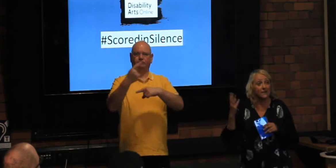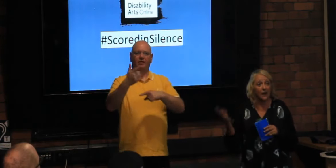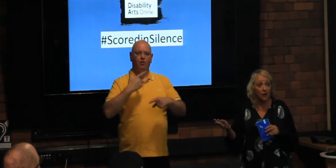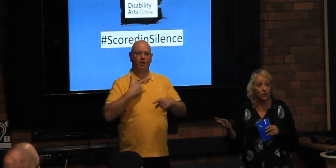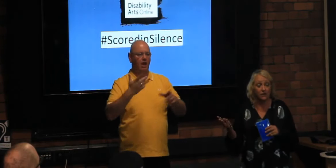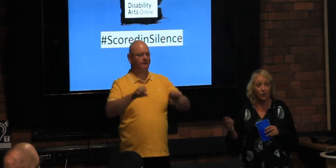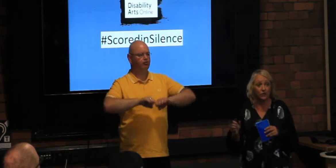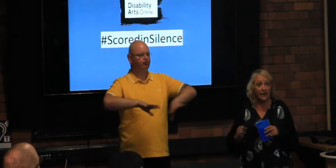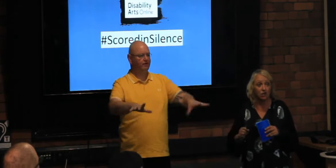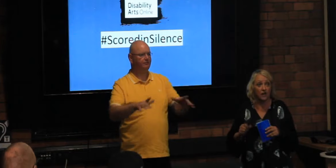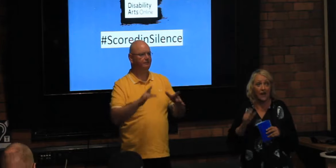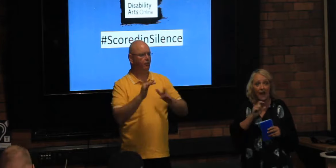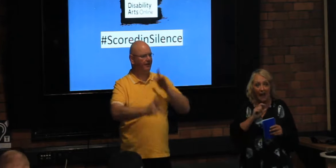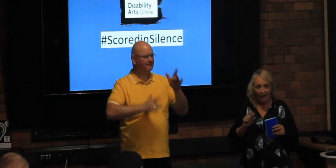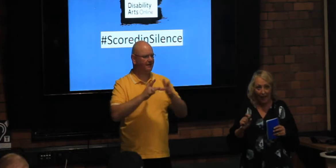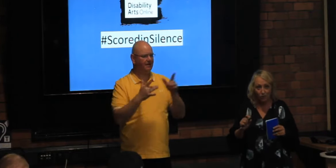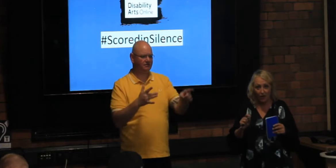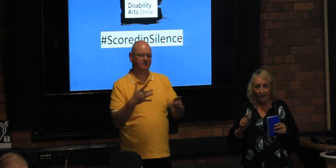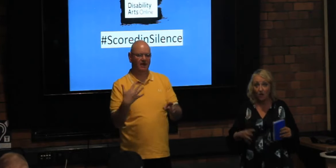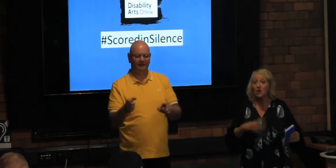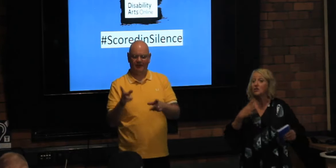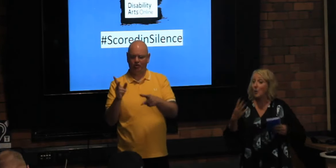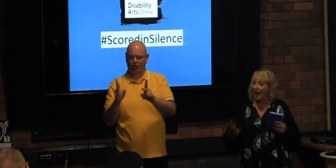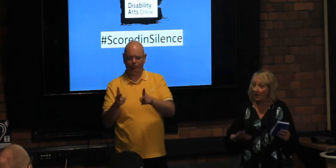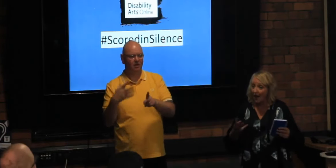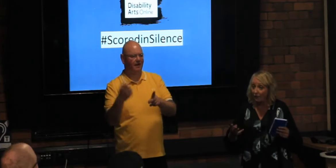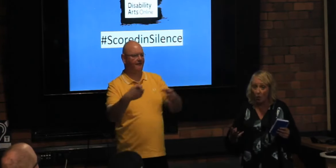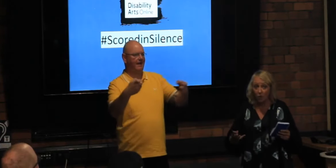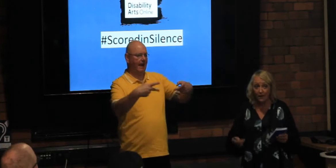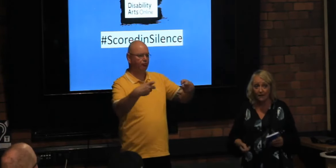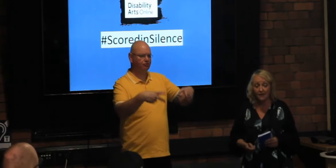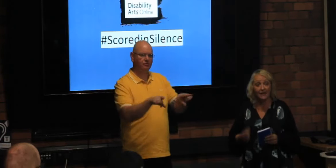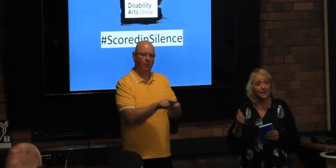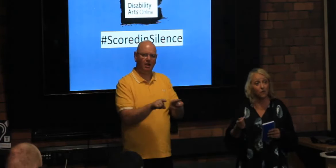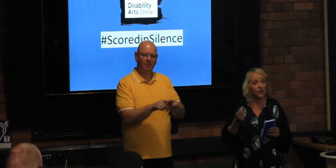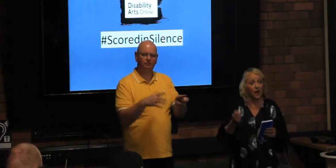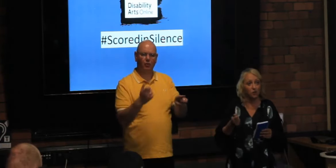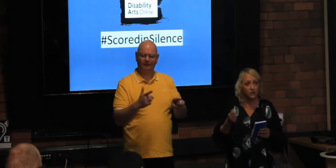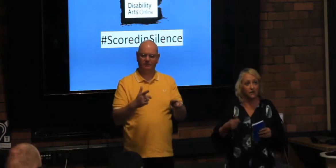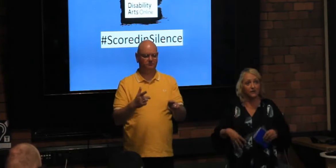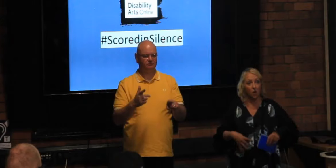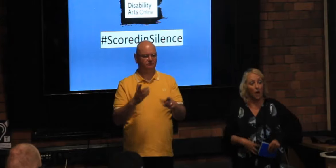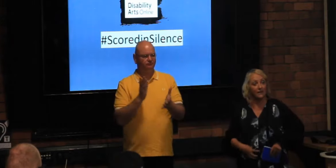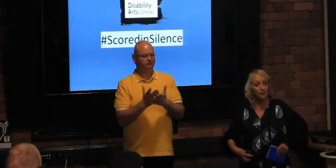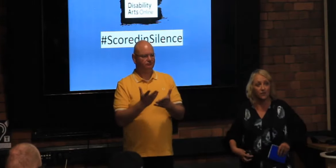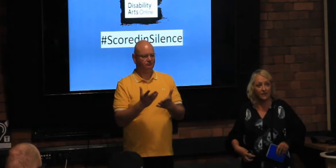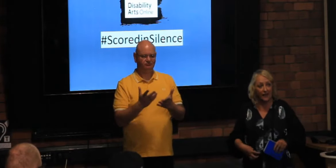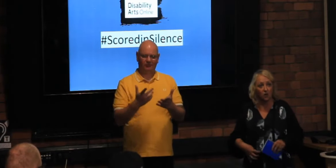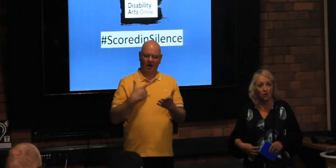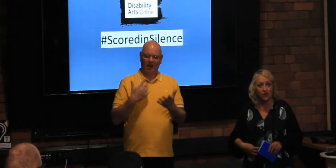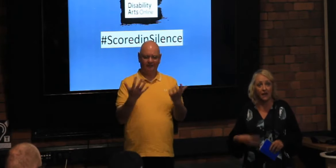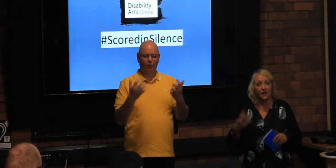using sign language interpretation and captioning. So we have a live audience, and some of the live audience are wearing some